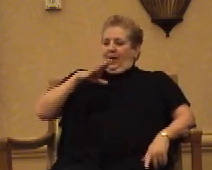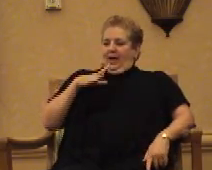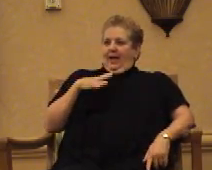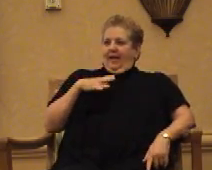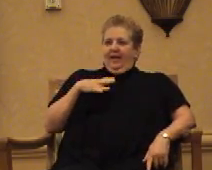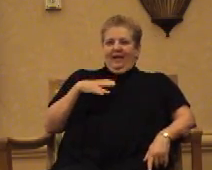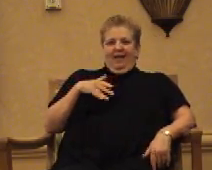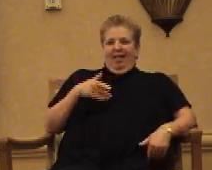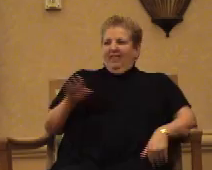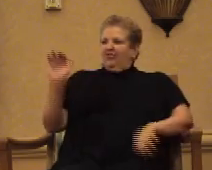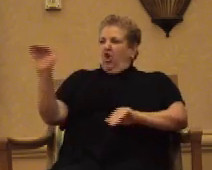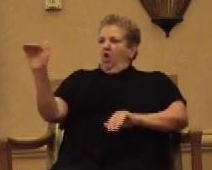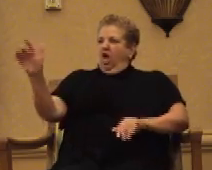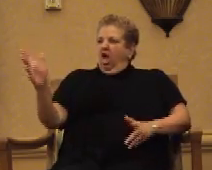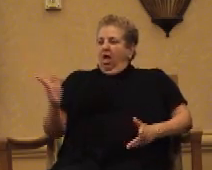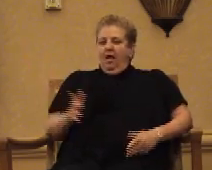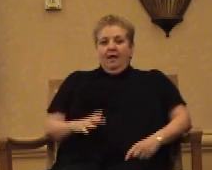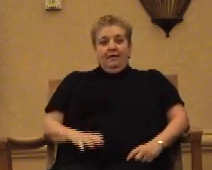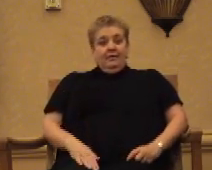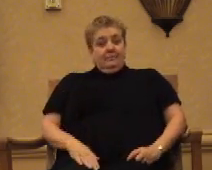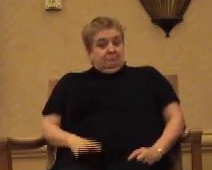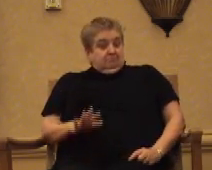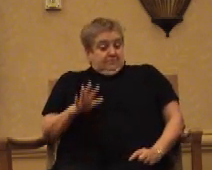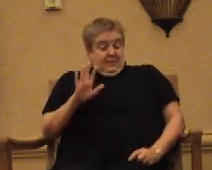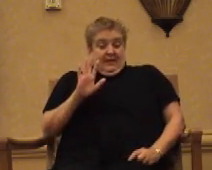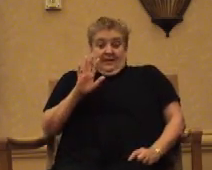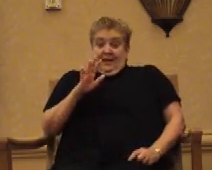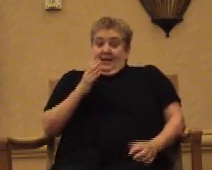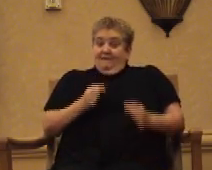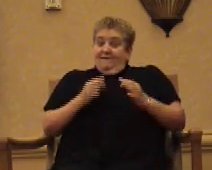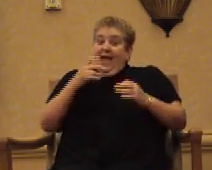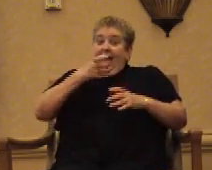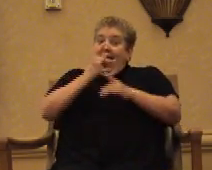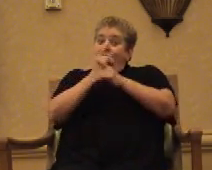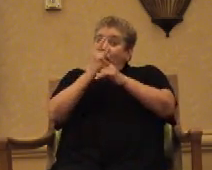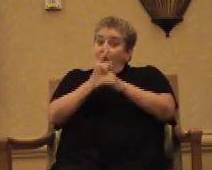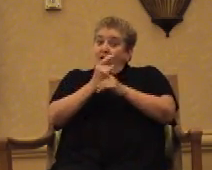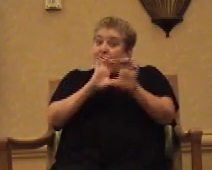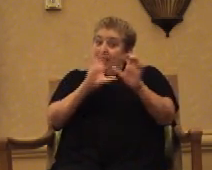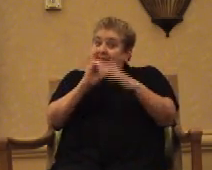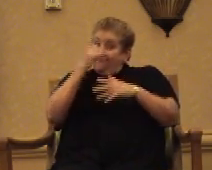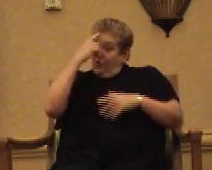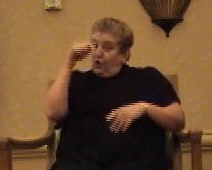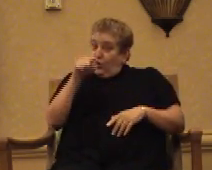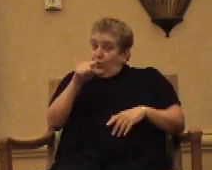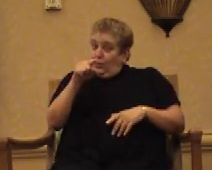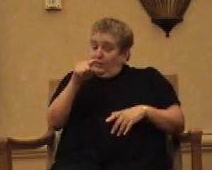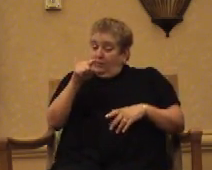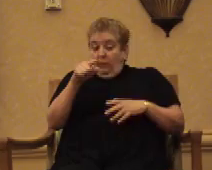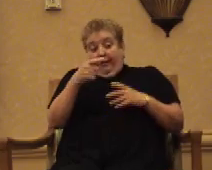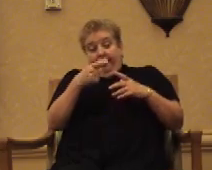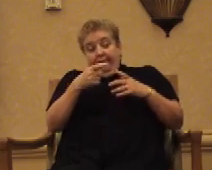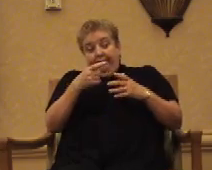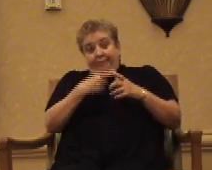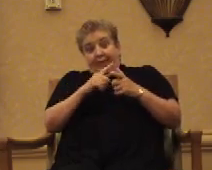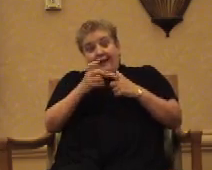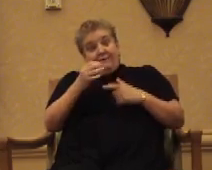new guy. And apparently if alcohol does that for you, you end up in AA if you're lucky. I